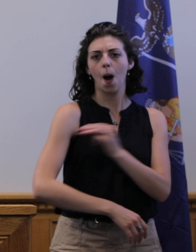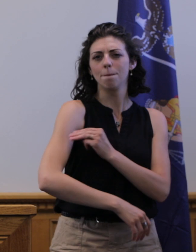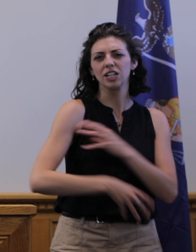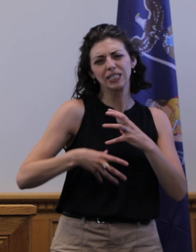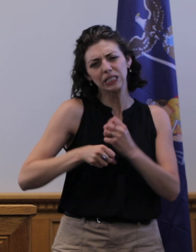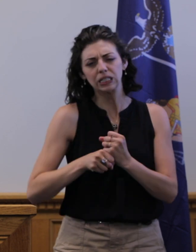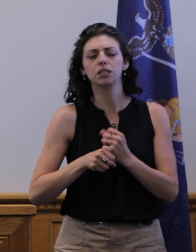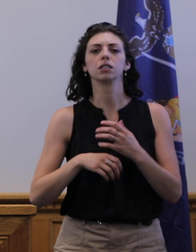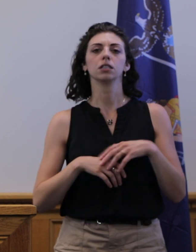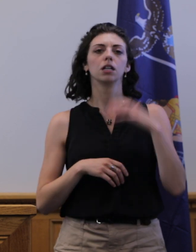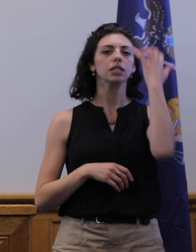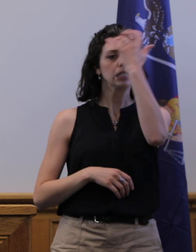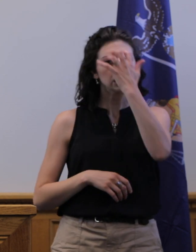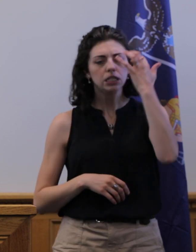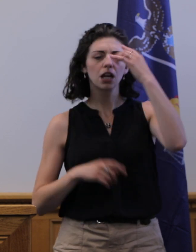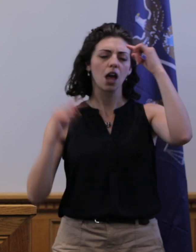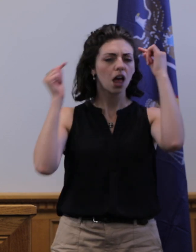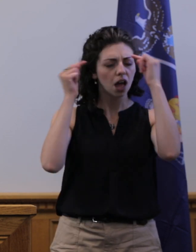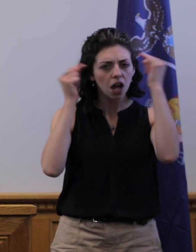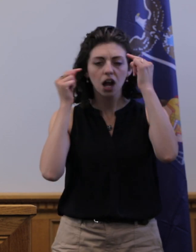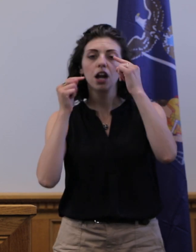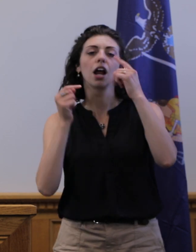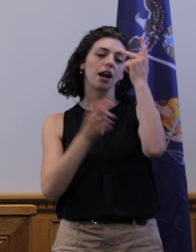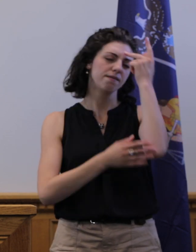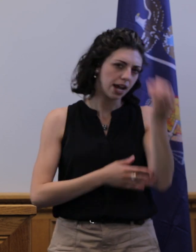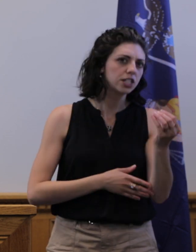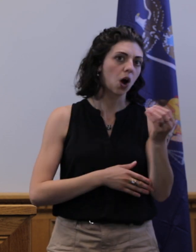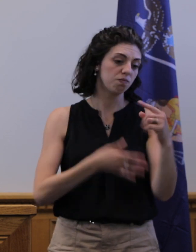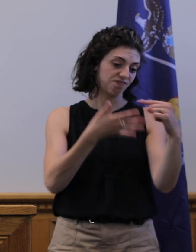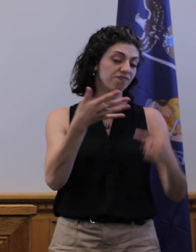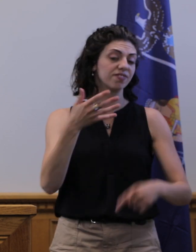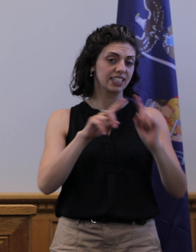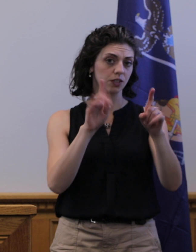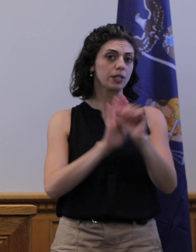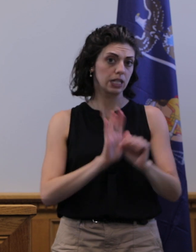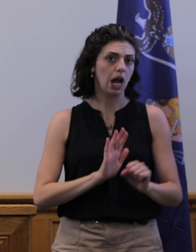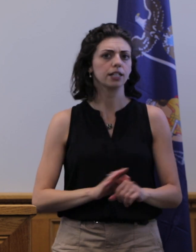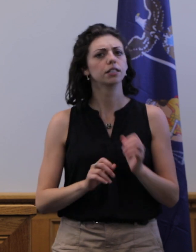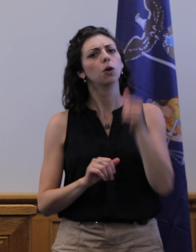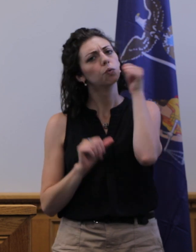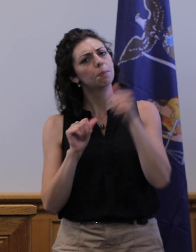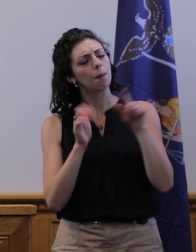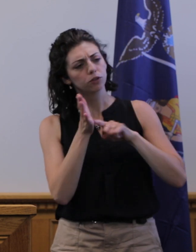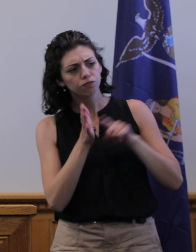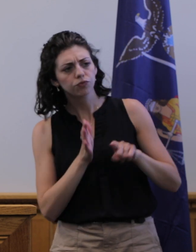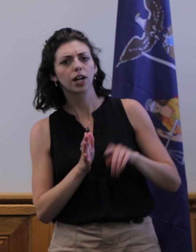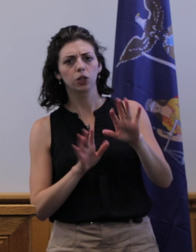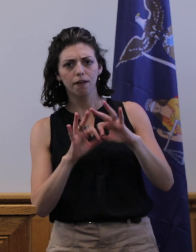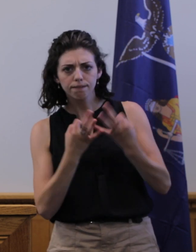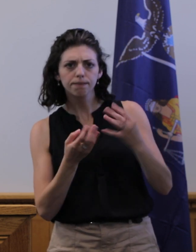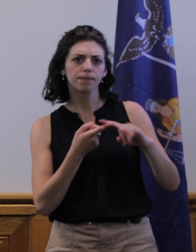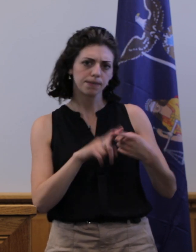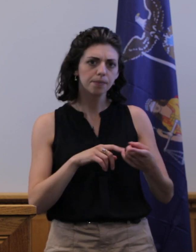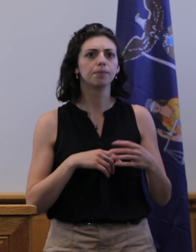weakness, dizziness, headache, and fainting. Check on friends, relatives, and neighbors. Monitor those at